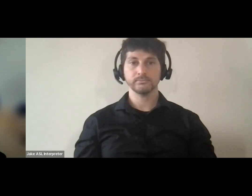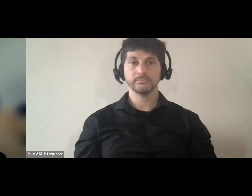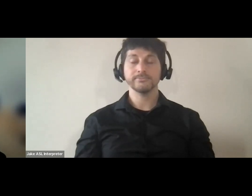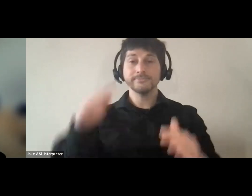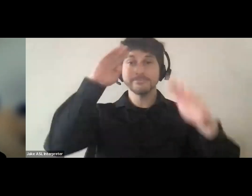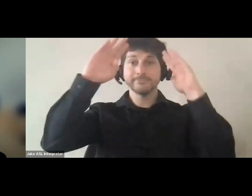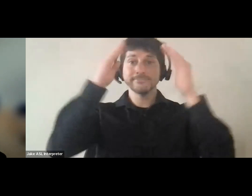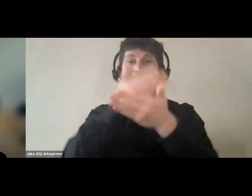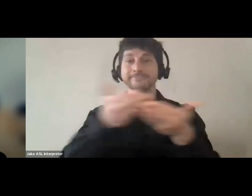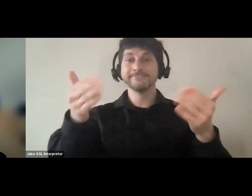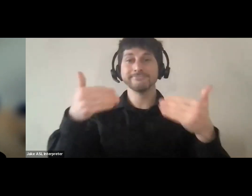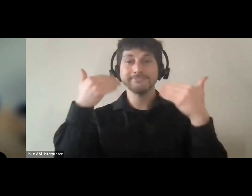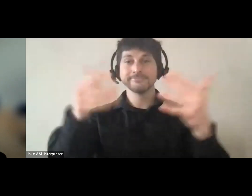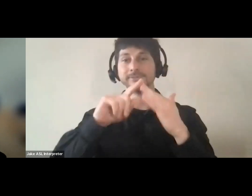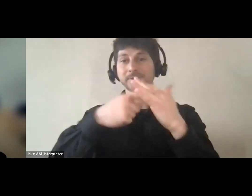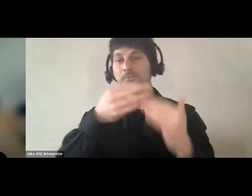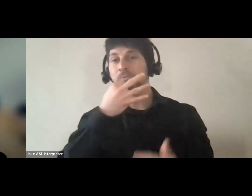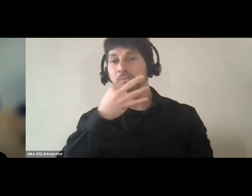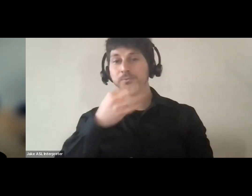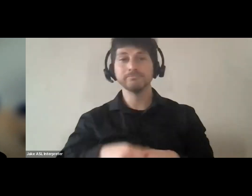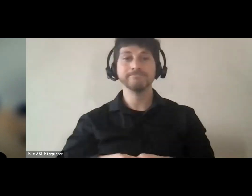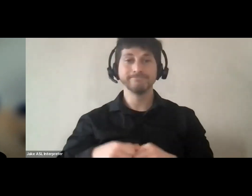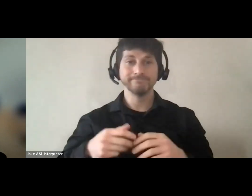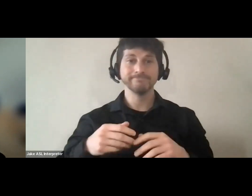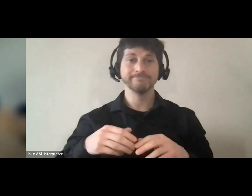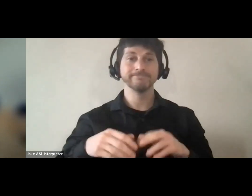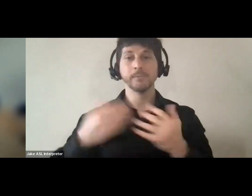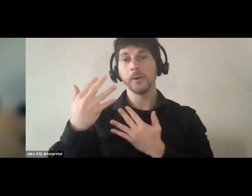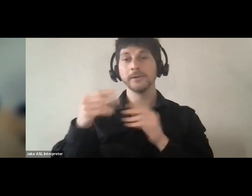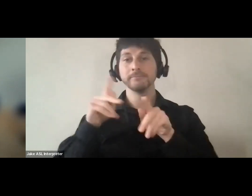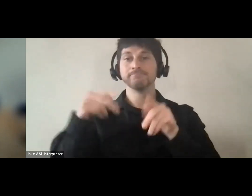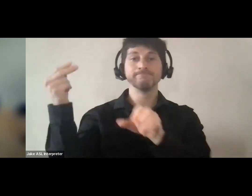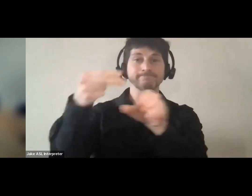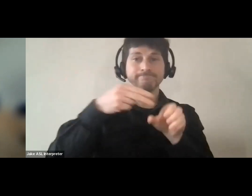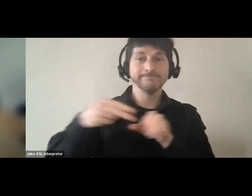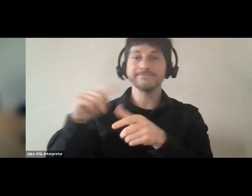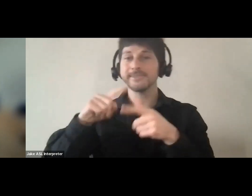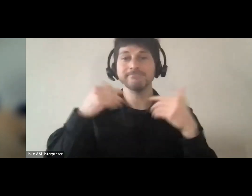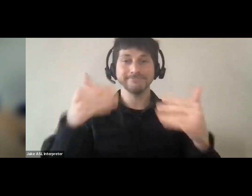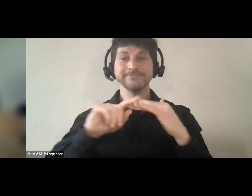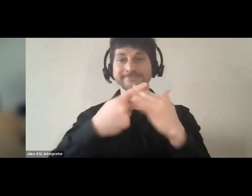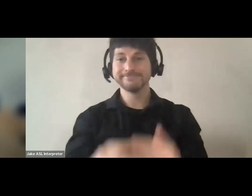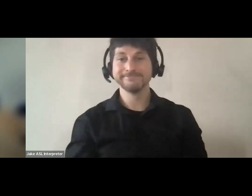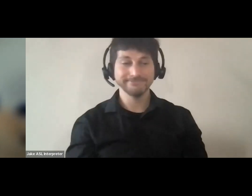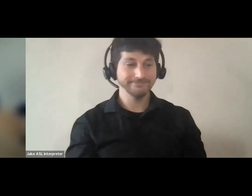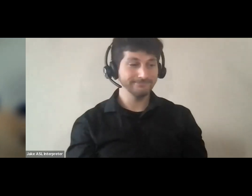Hey everybody, we're going to get started in just a minute. We're going to let some people filter in and then we'll get started.